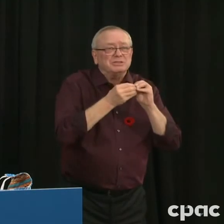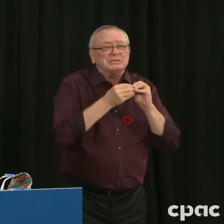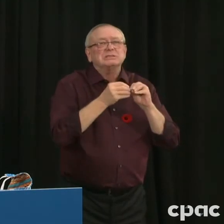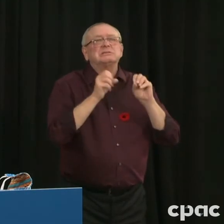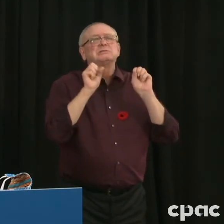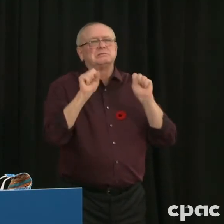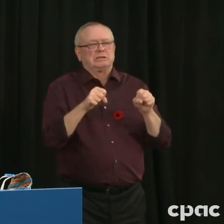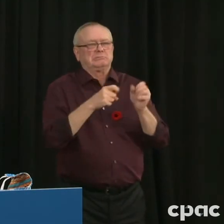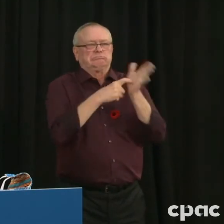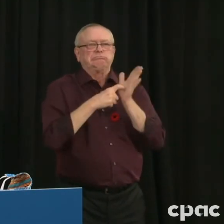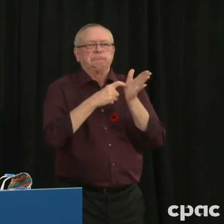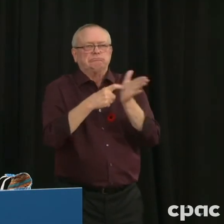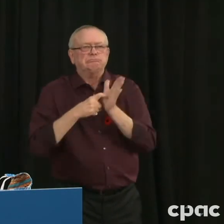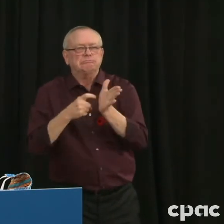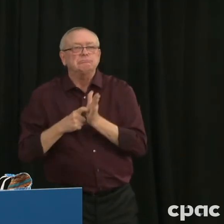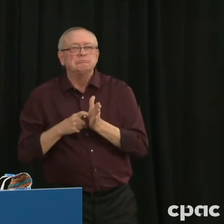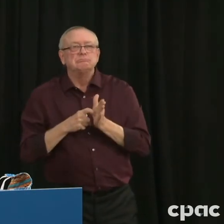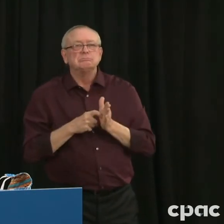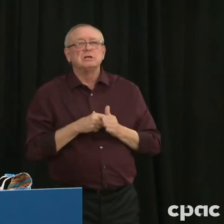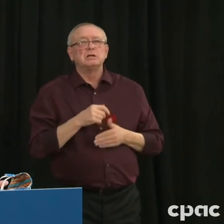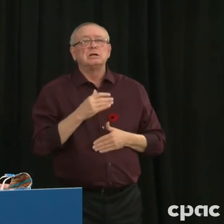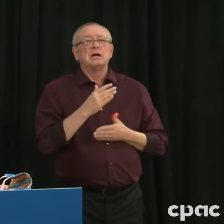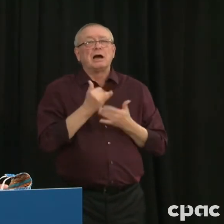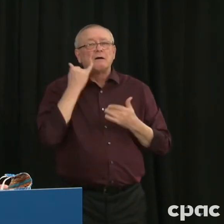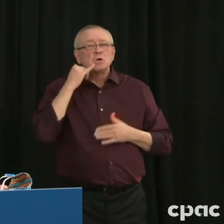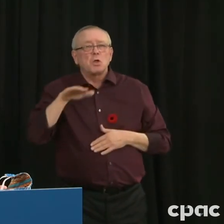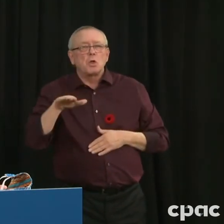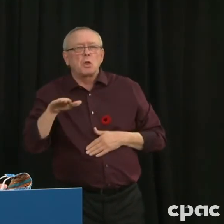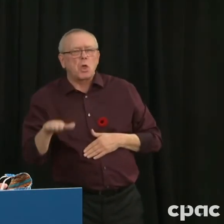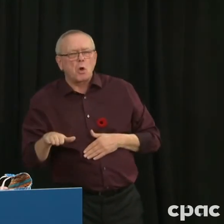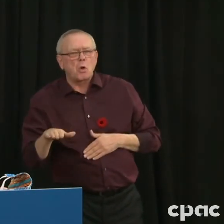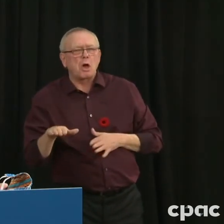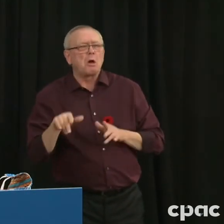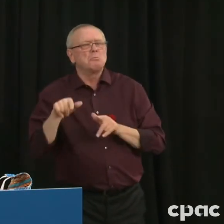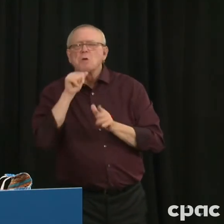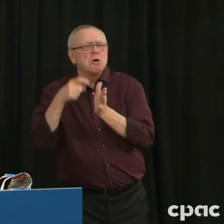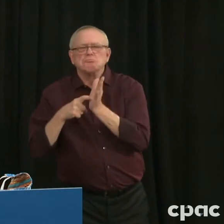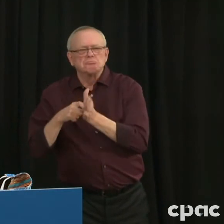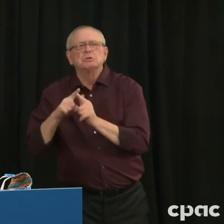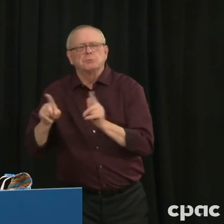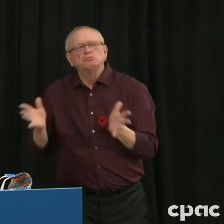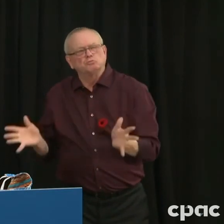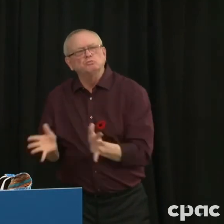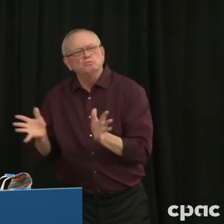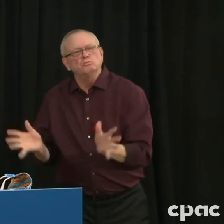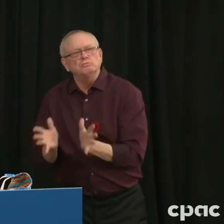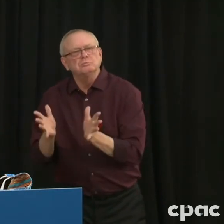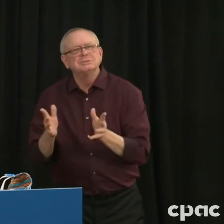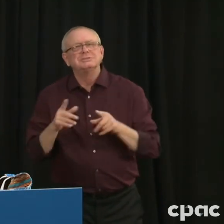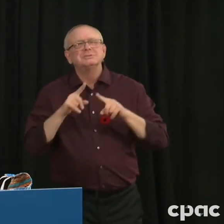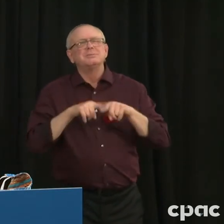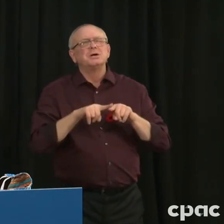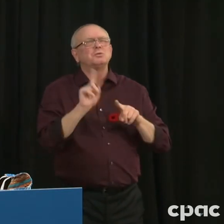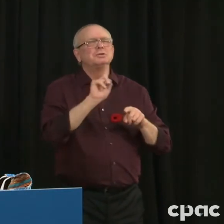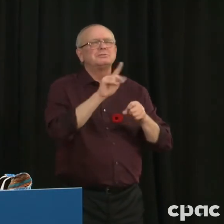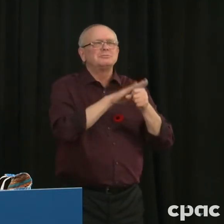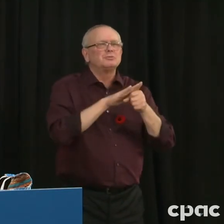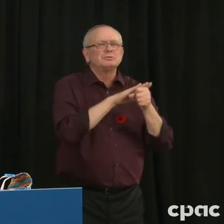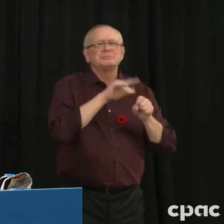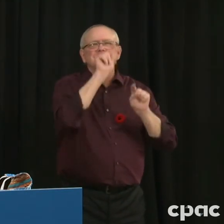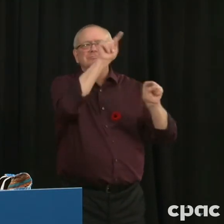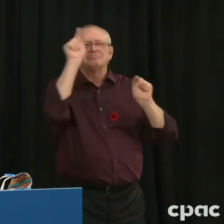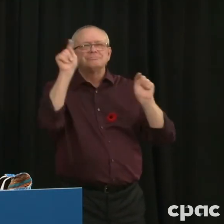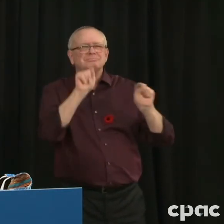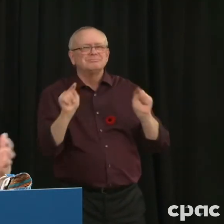when someone is either a close contact of a confirmed COVID case or if they get symptoms. It's really important in that household that